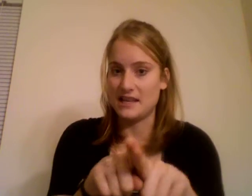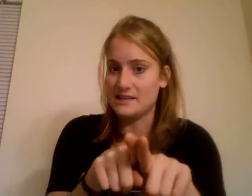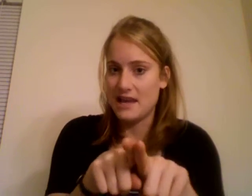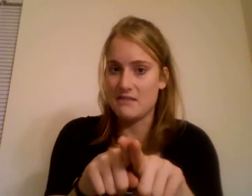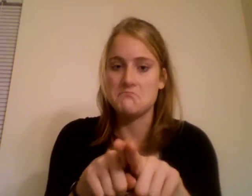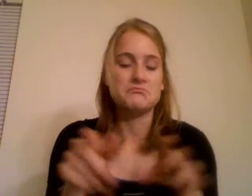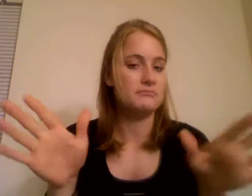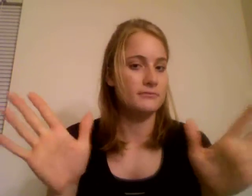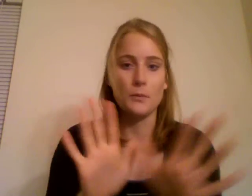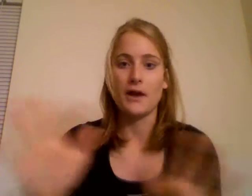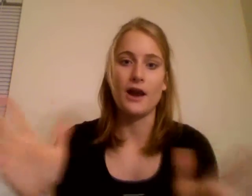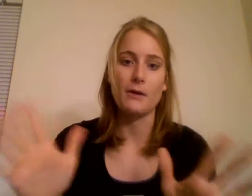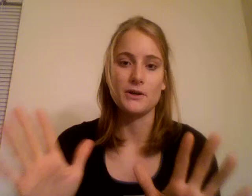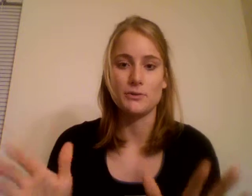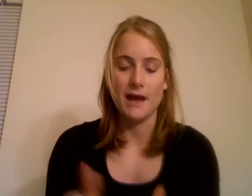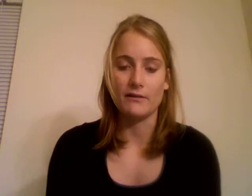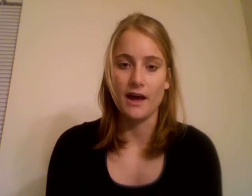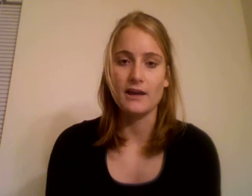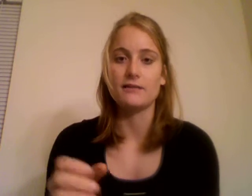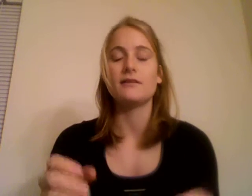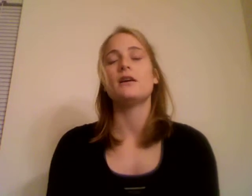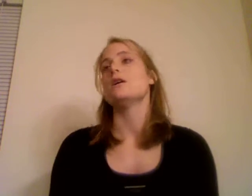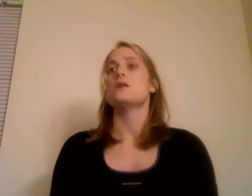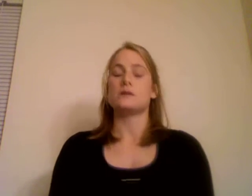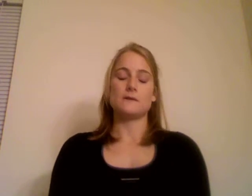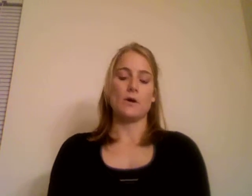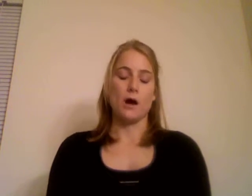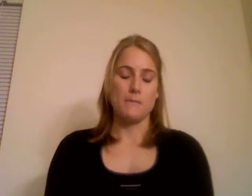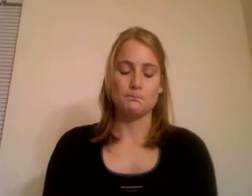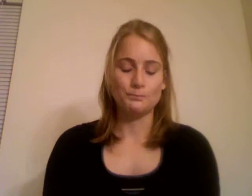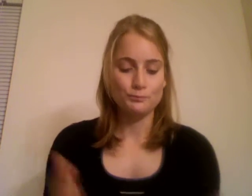the same no matter how much you magnify it. So